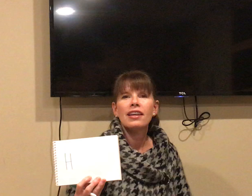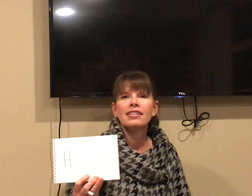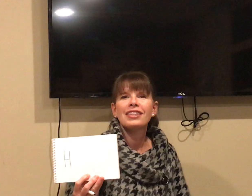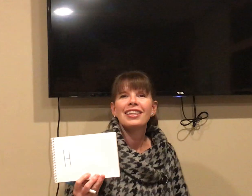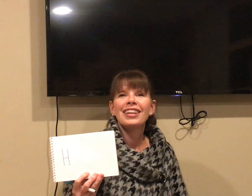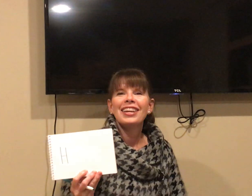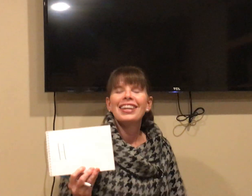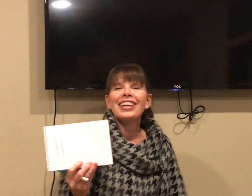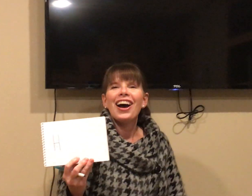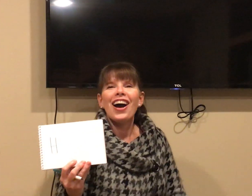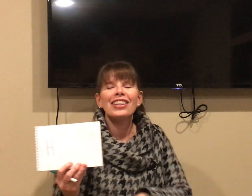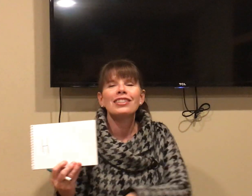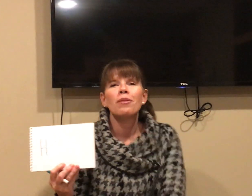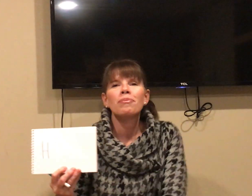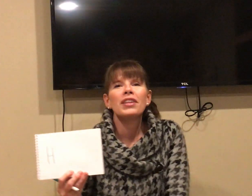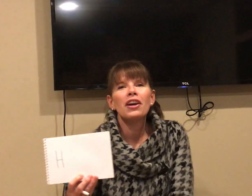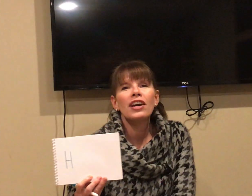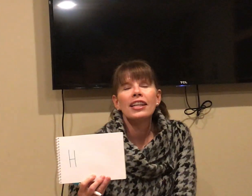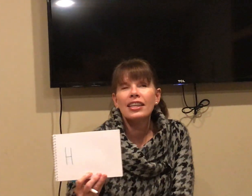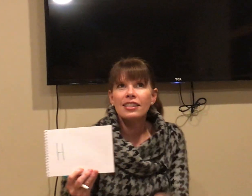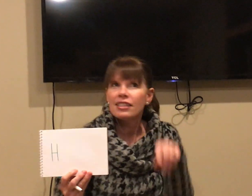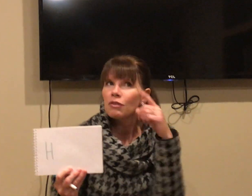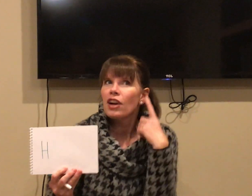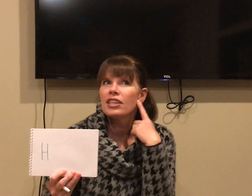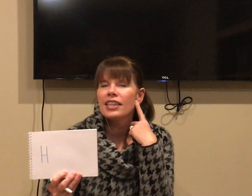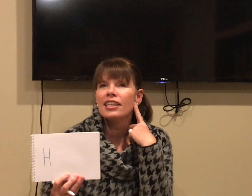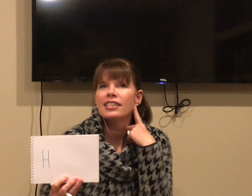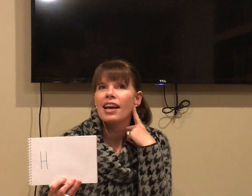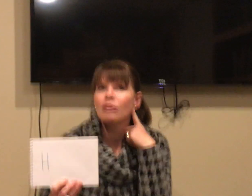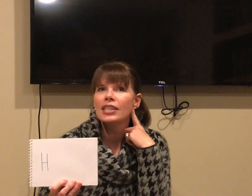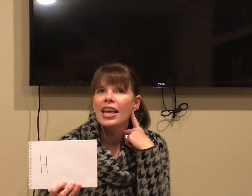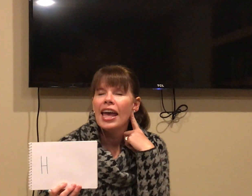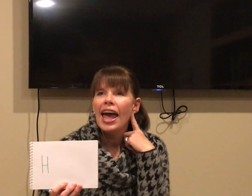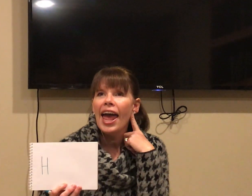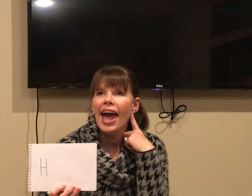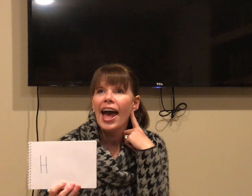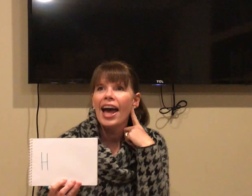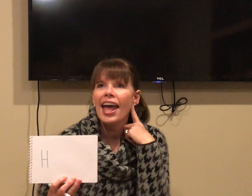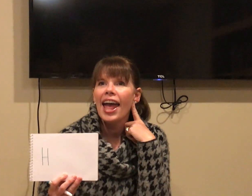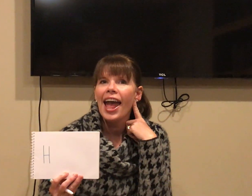capitalized. Awesome. All right, let's listen for our second sound. Ha,